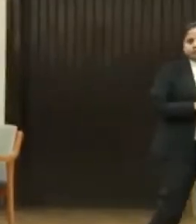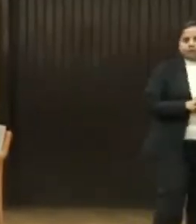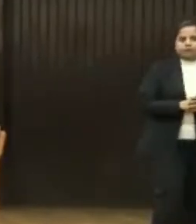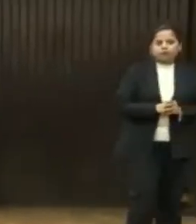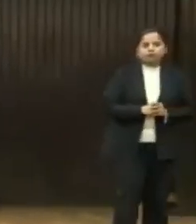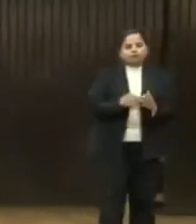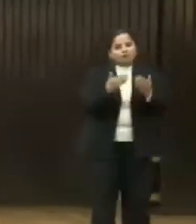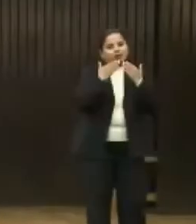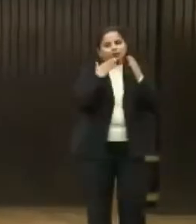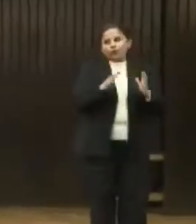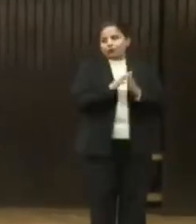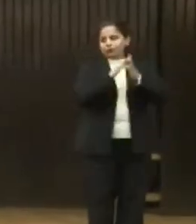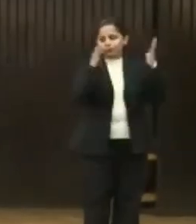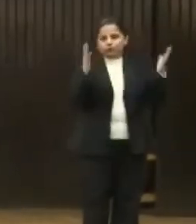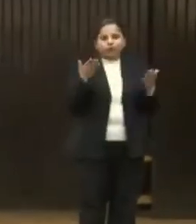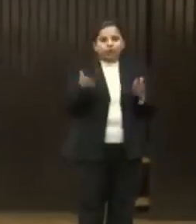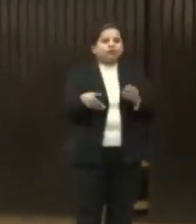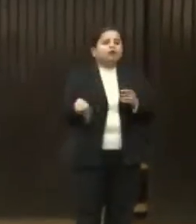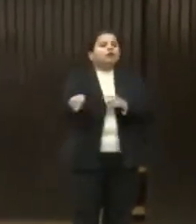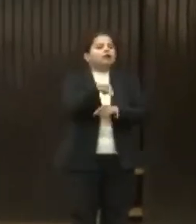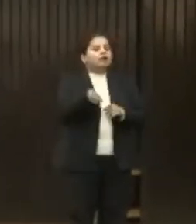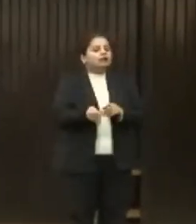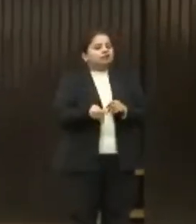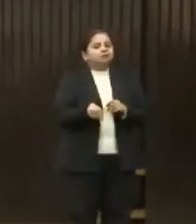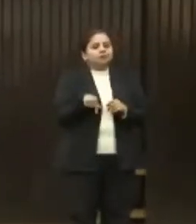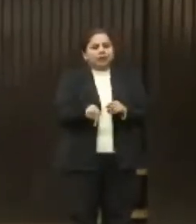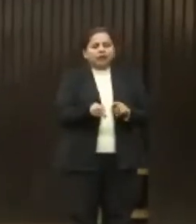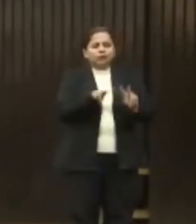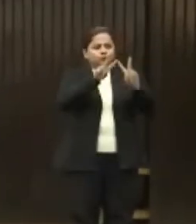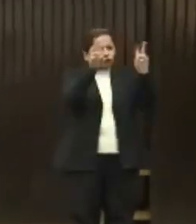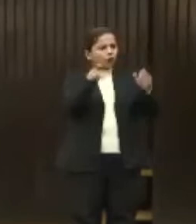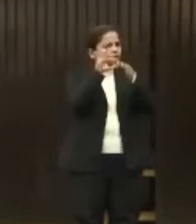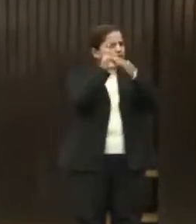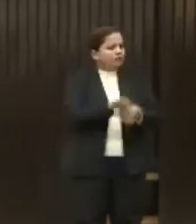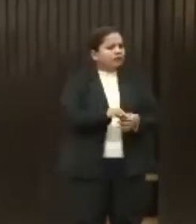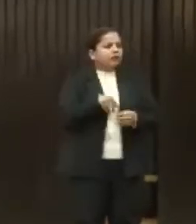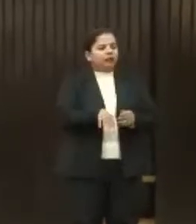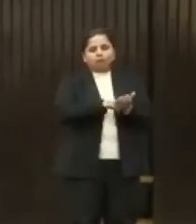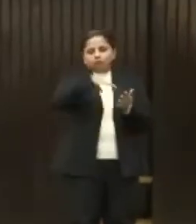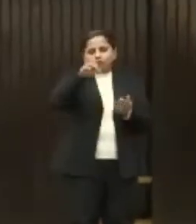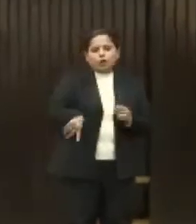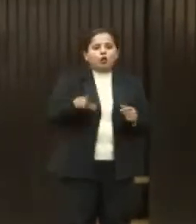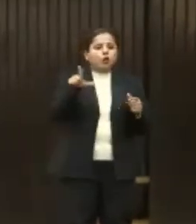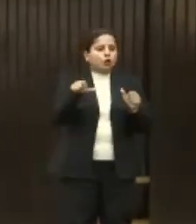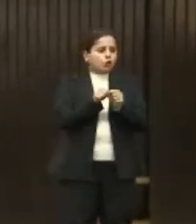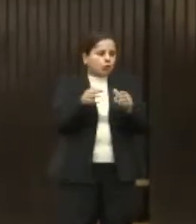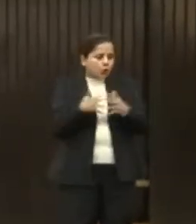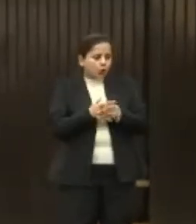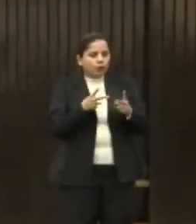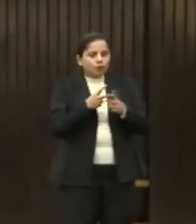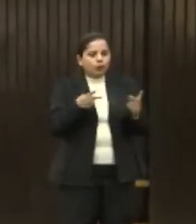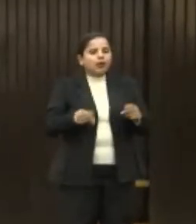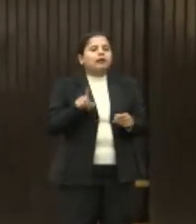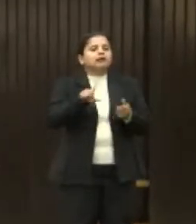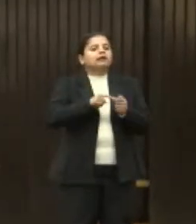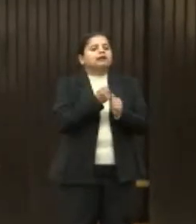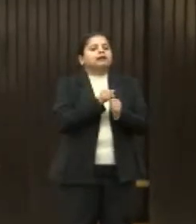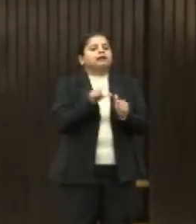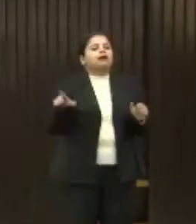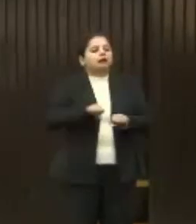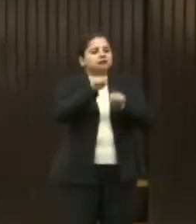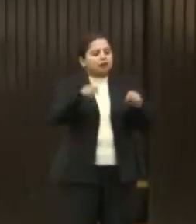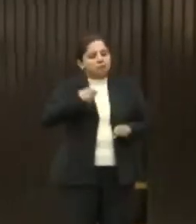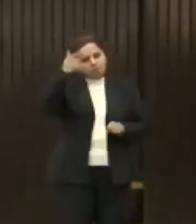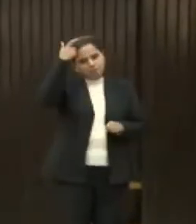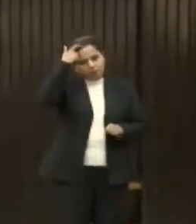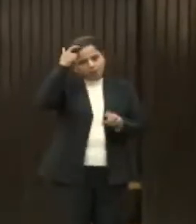Thank you very much, Dr. Debroy. As in keeping with the theme of decolonizing our laws and legal systems and our minds, this